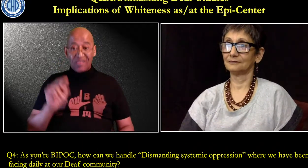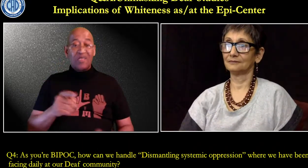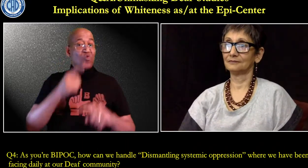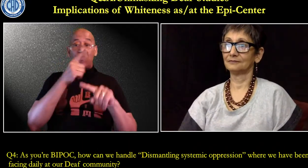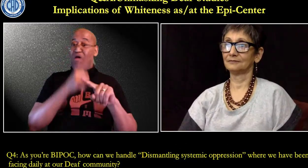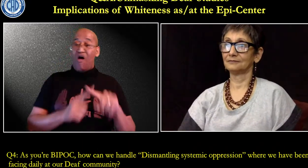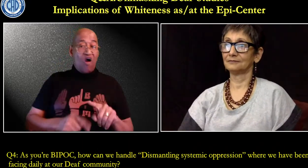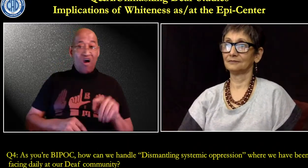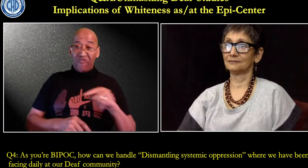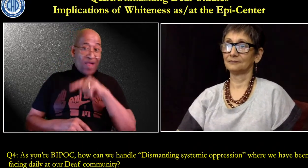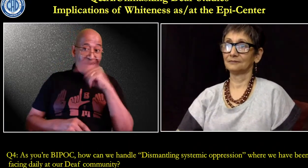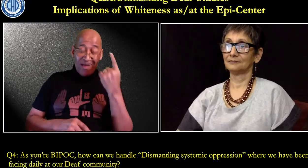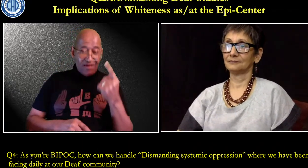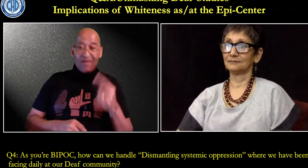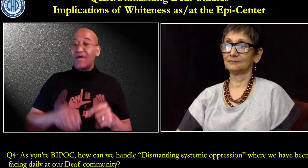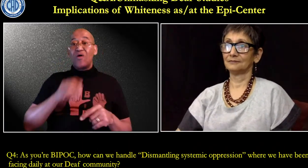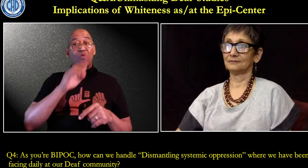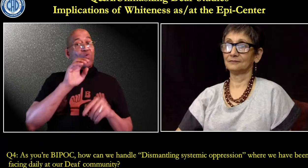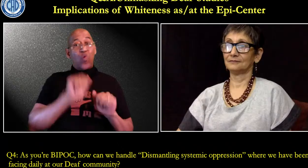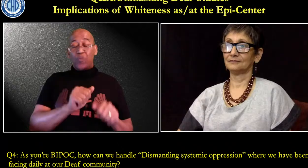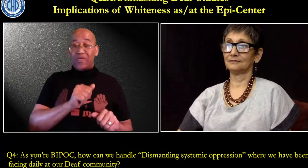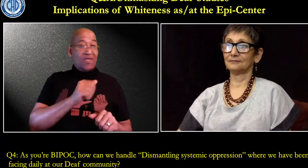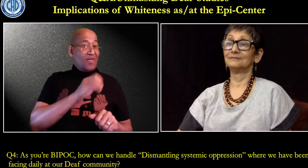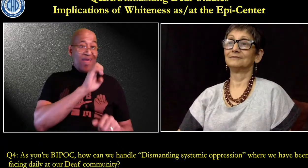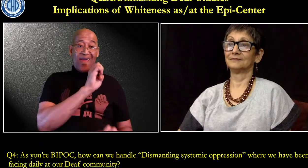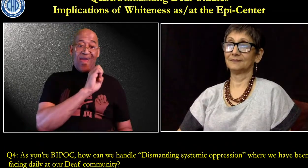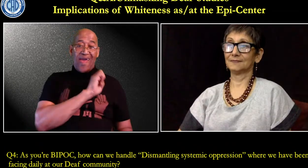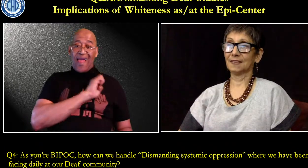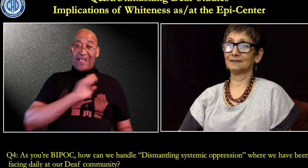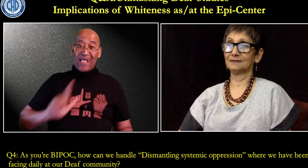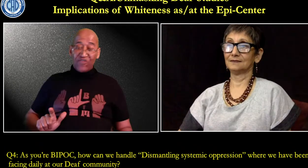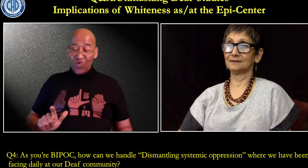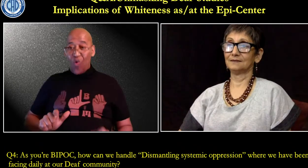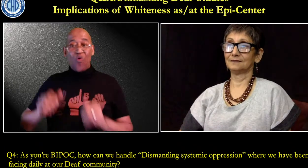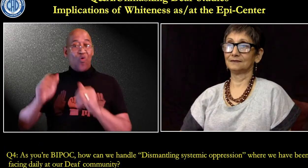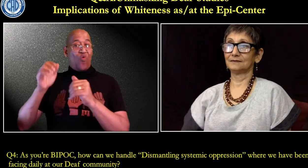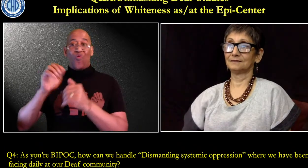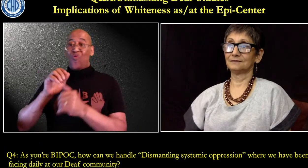Latin, the Asian, Black.